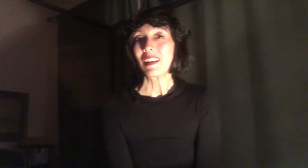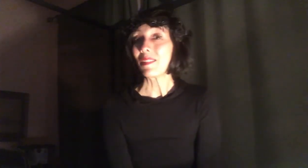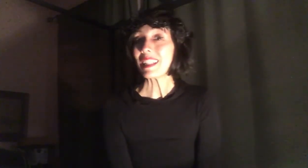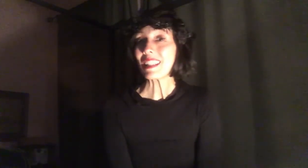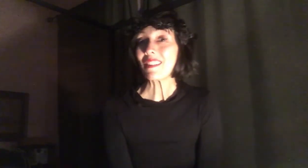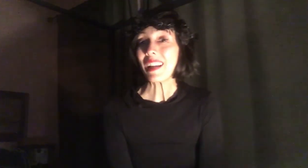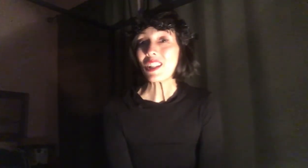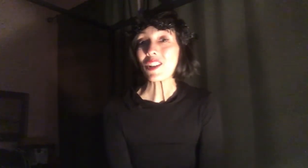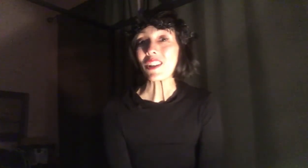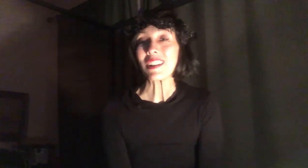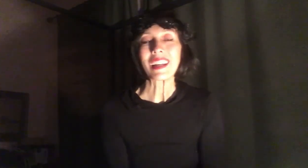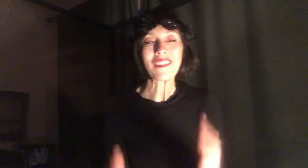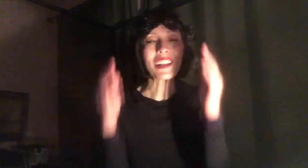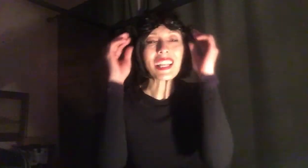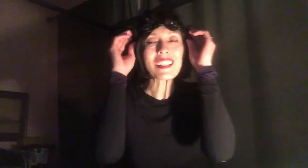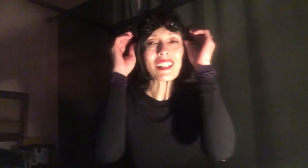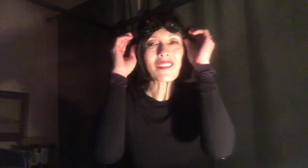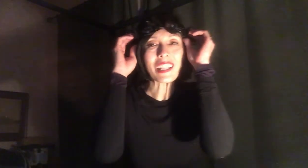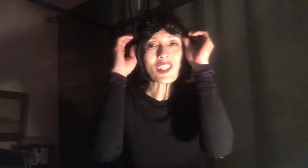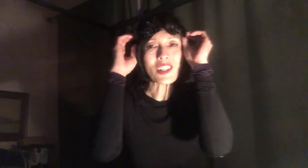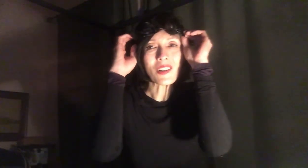It's an adventure. Everything is an adventure.